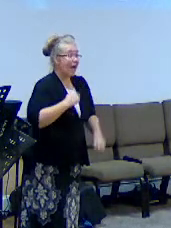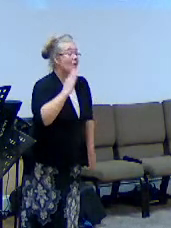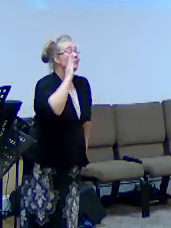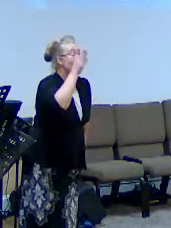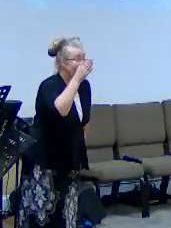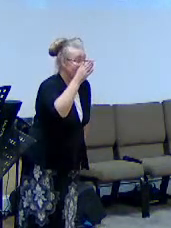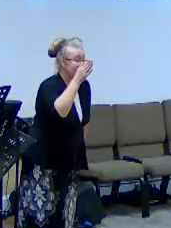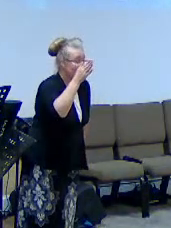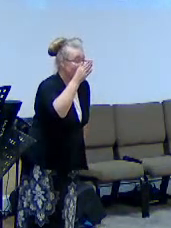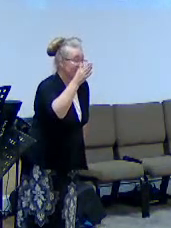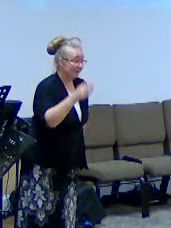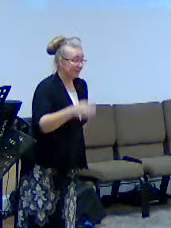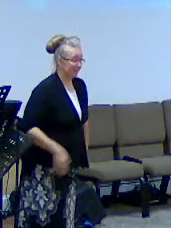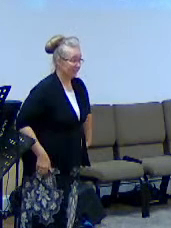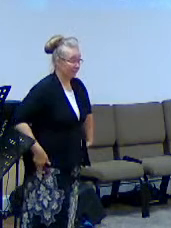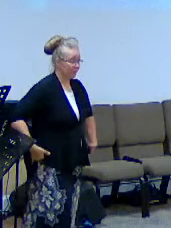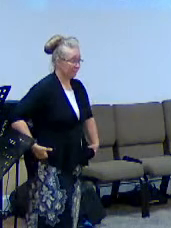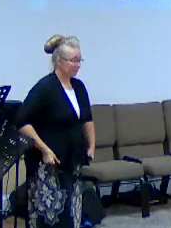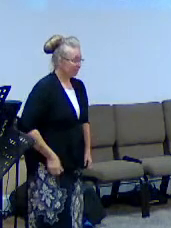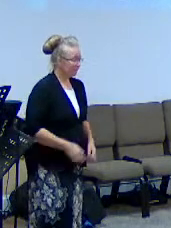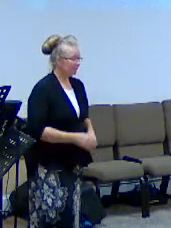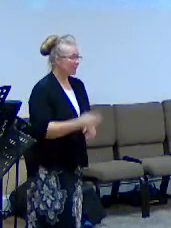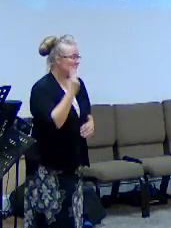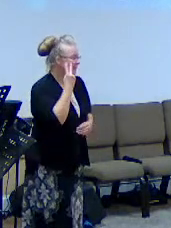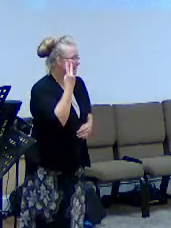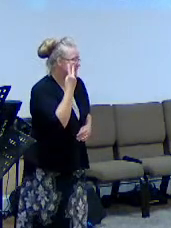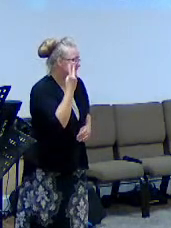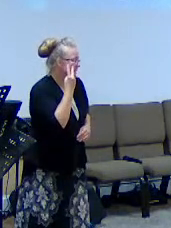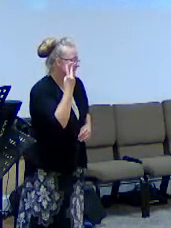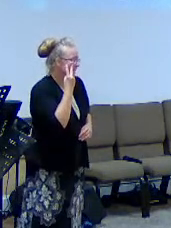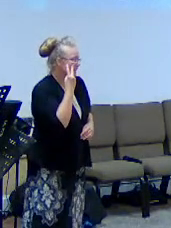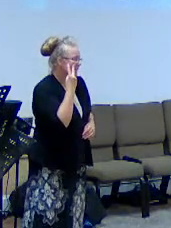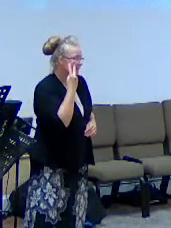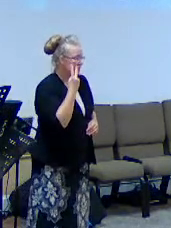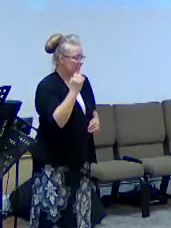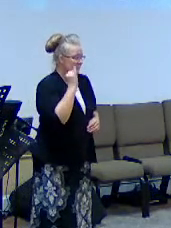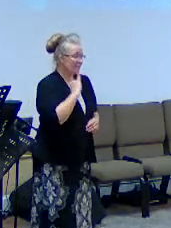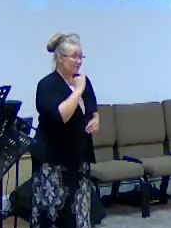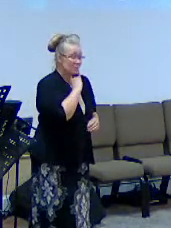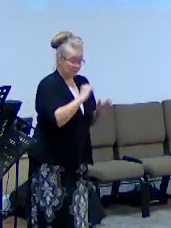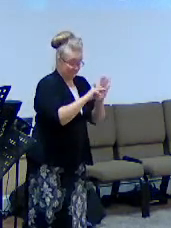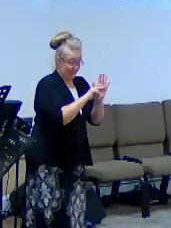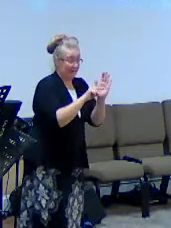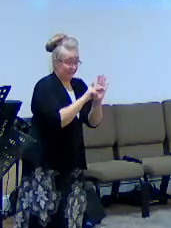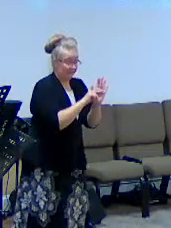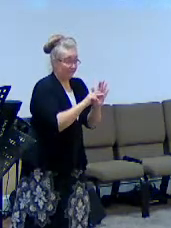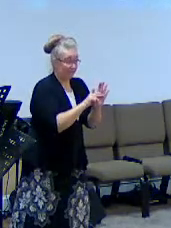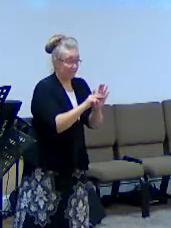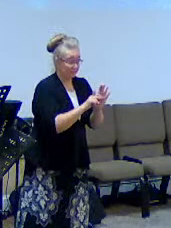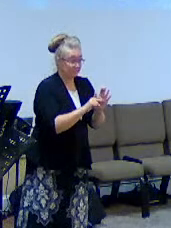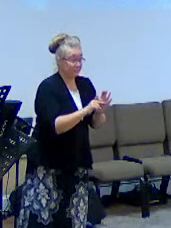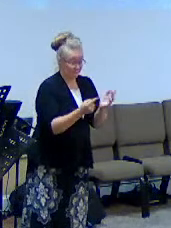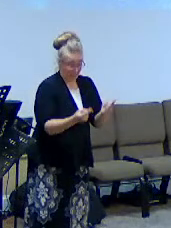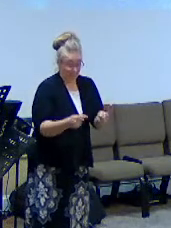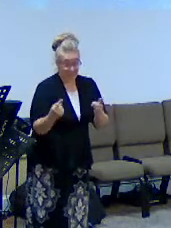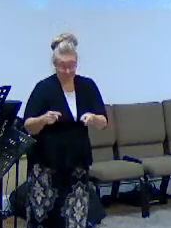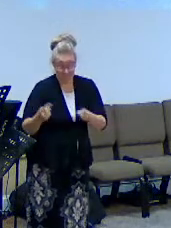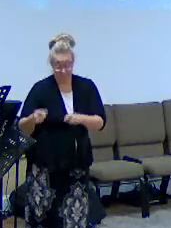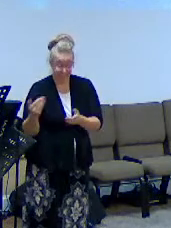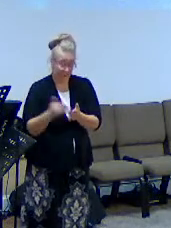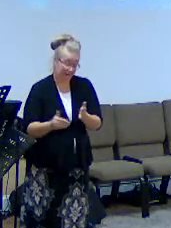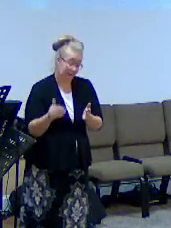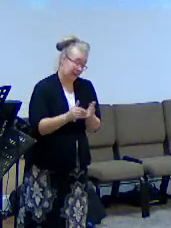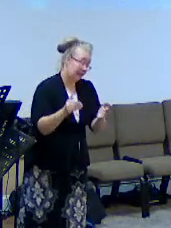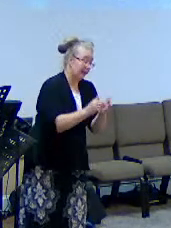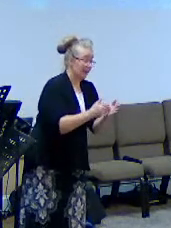So we will see this trend of Israel's vindictive negativity and ungrateful complaining weaponized again and again throughout